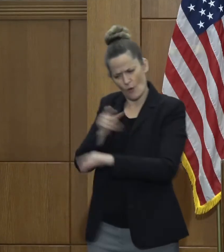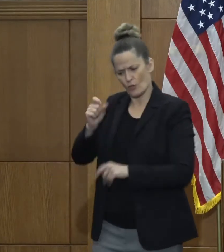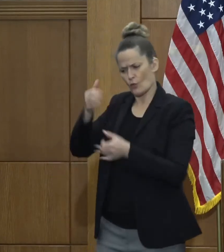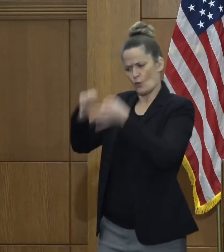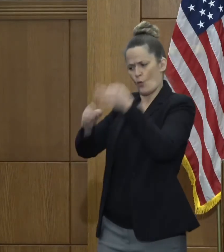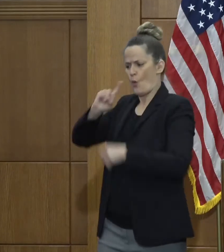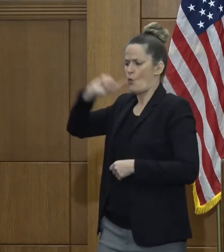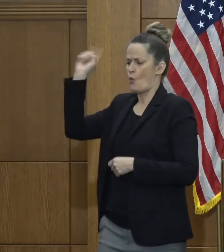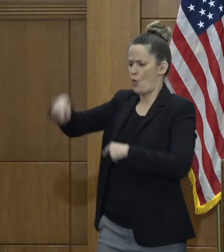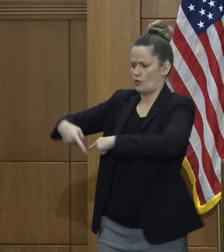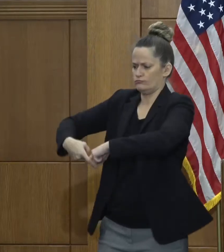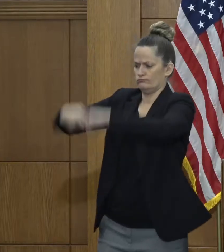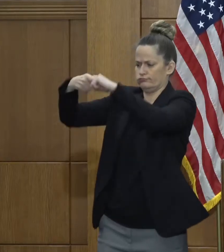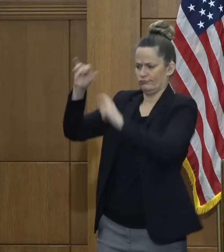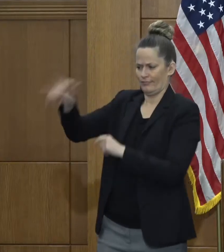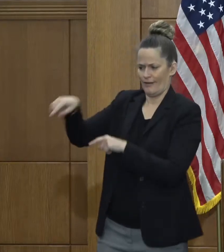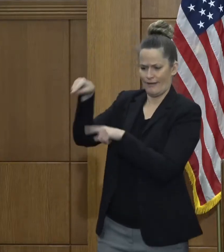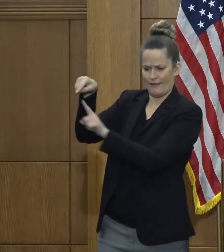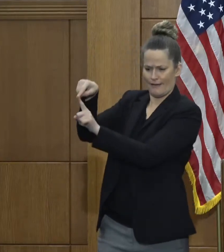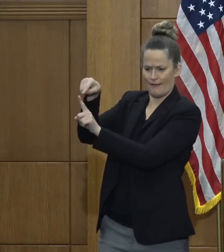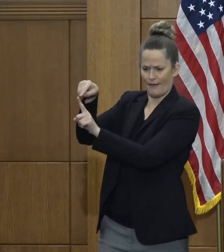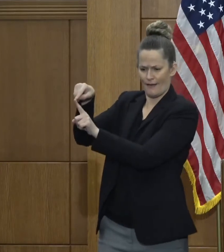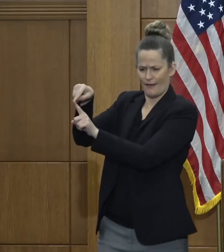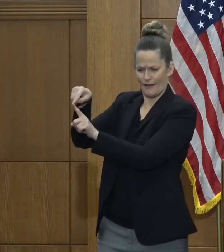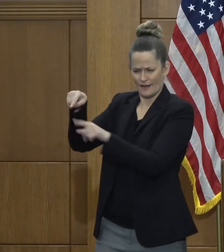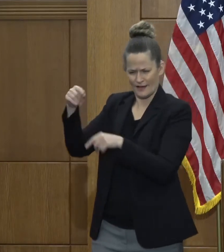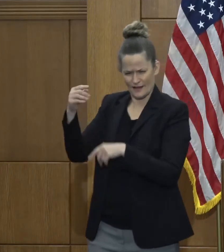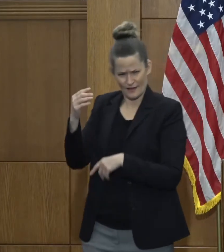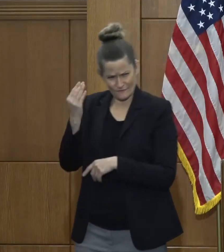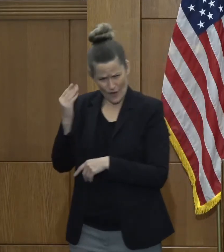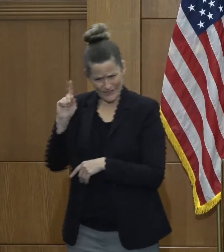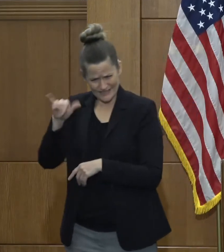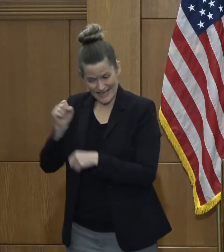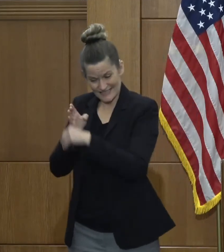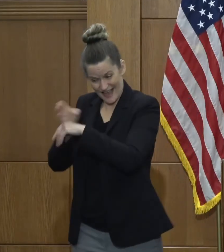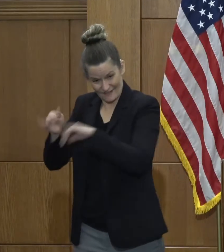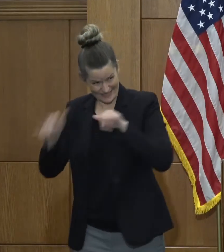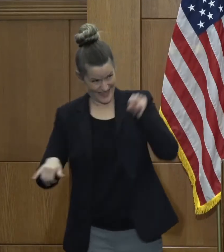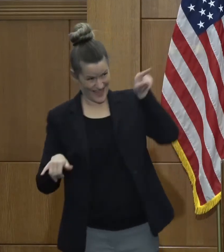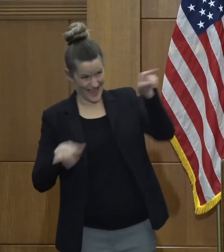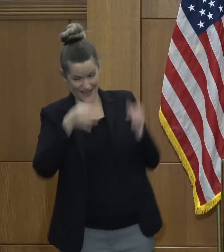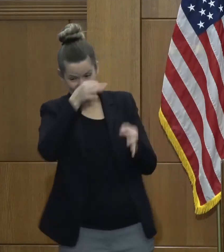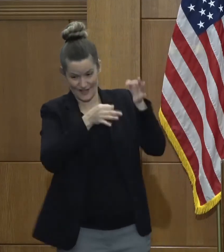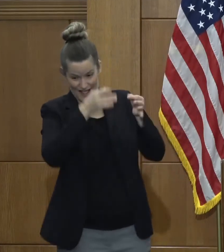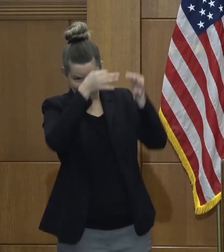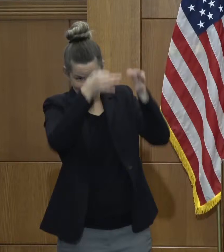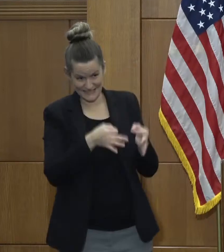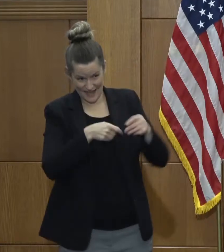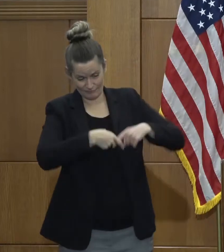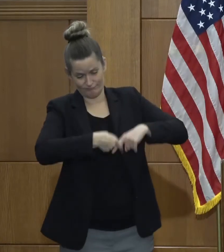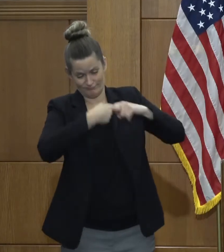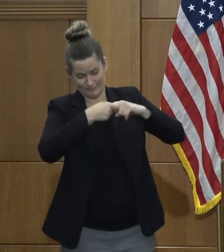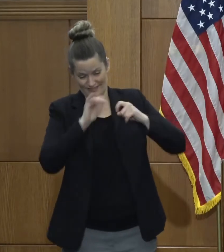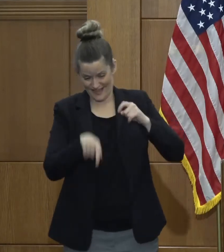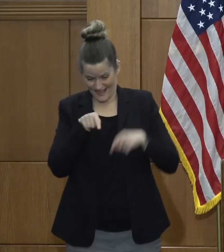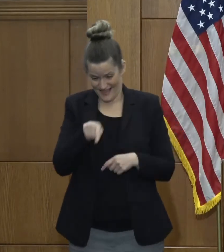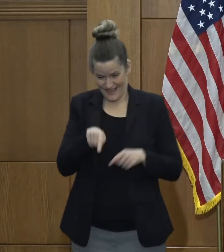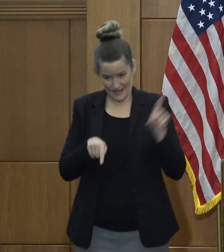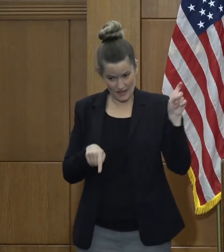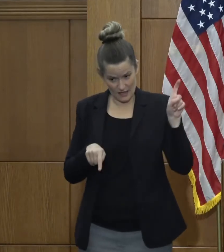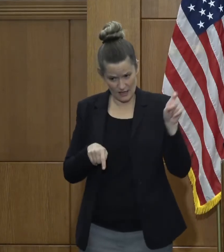days since the Supreme Court rescinded the pause here. So why was October 14th the last day if the executive order said to do